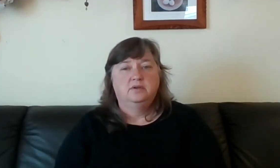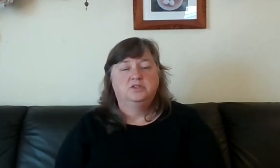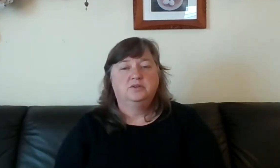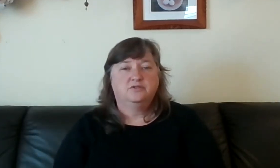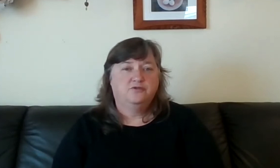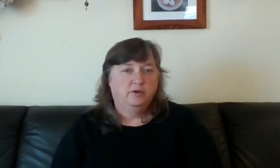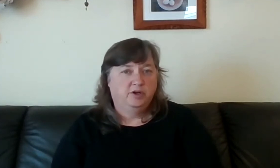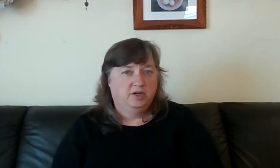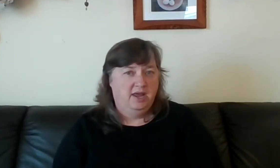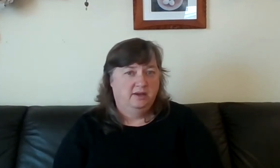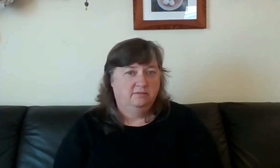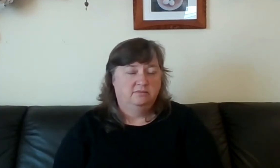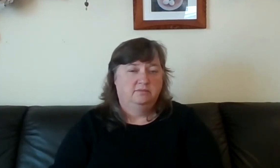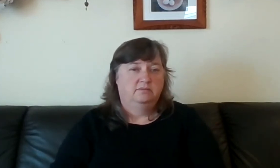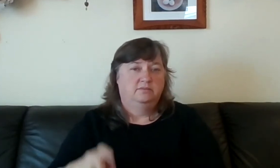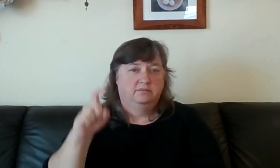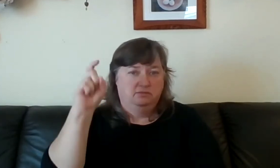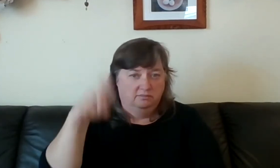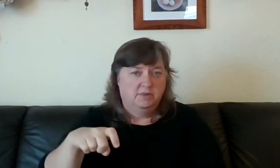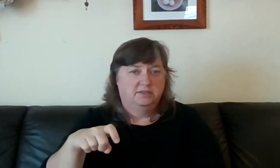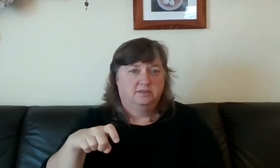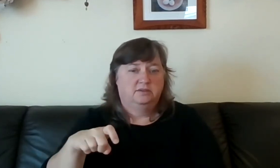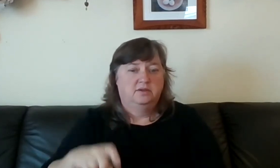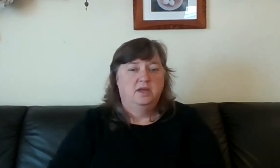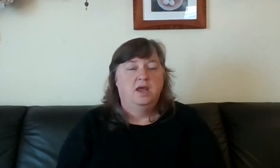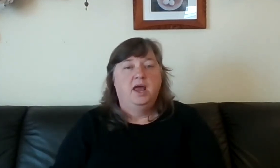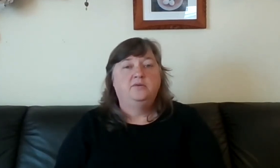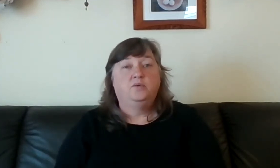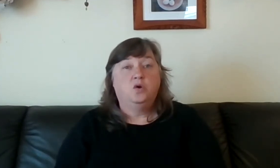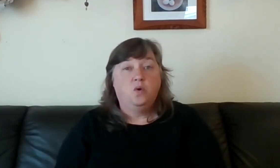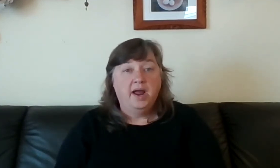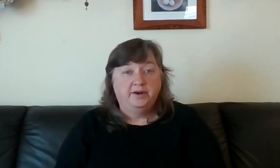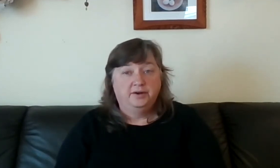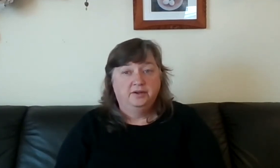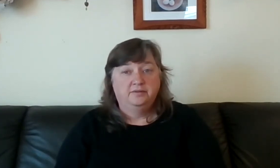So it's a firmer can. Must. And required